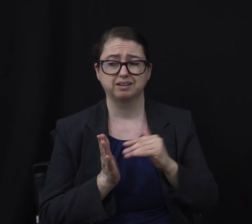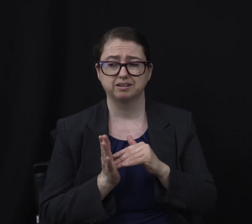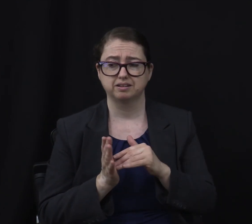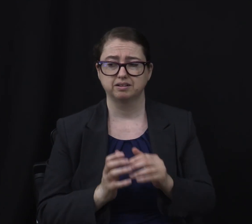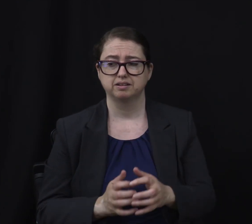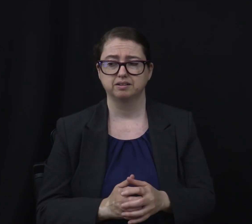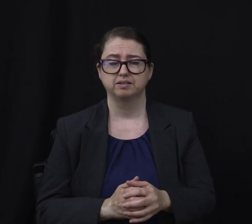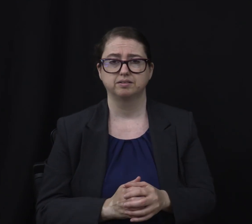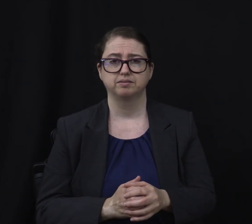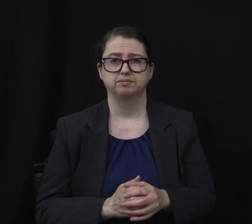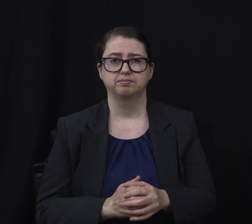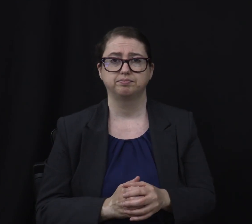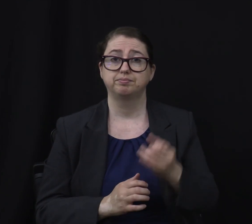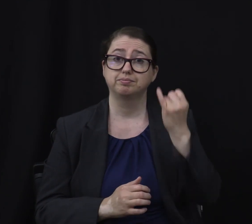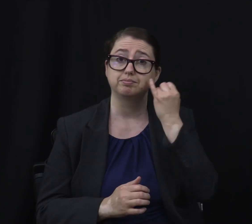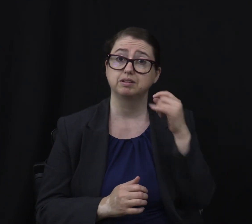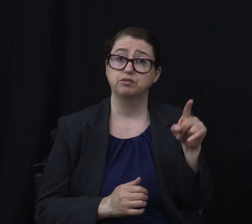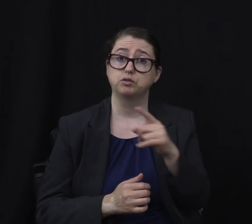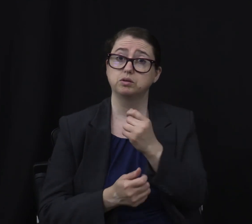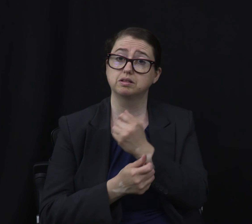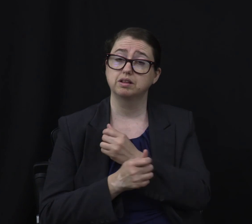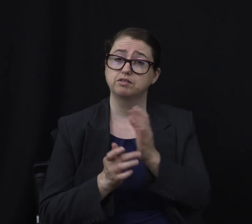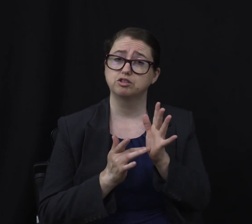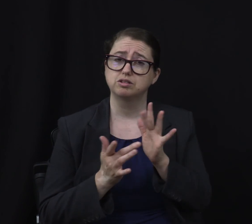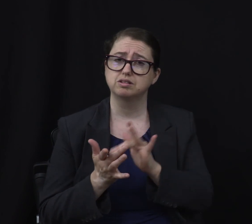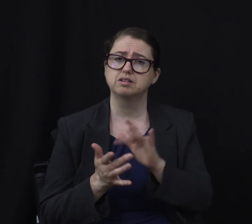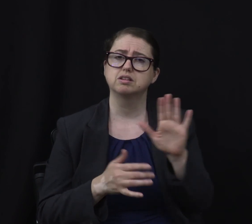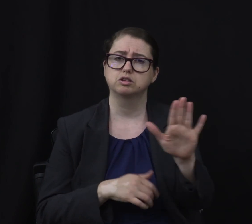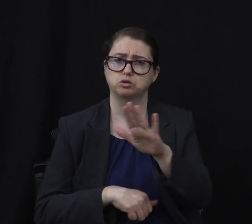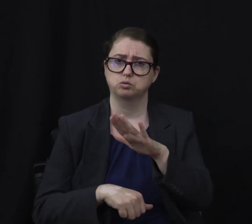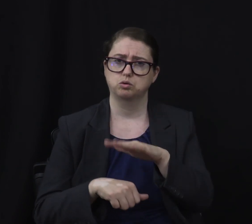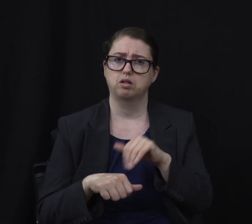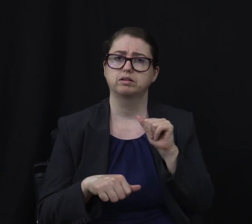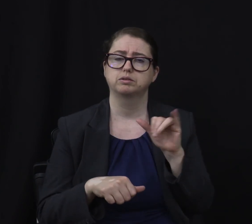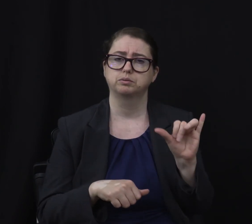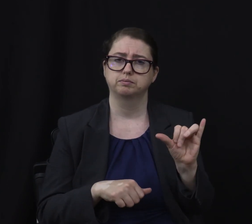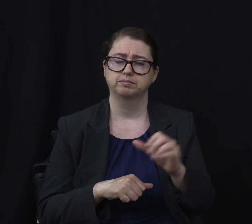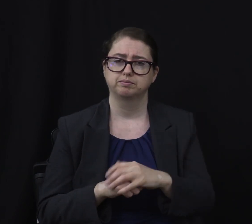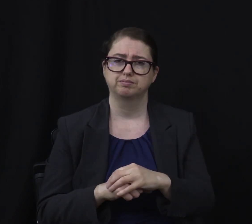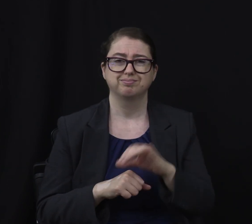If you love Jesus, that too is your calling. That's courage.